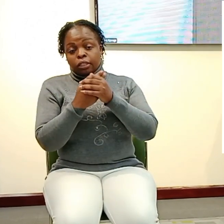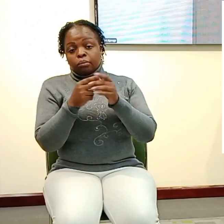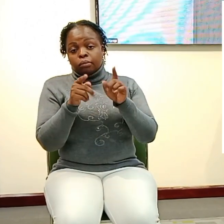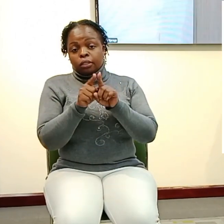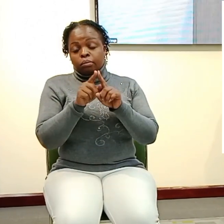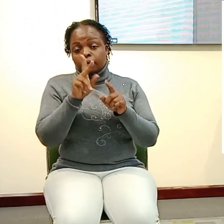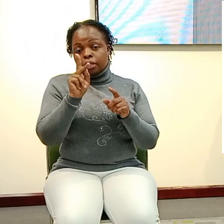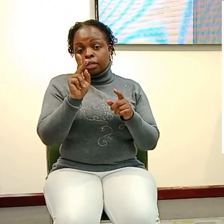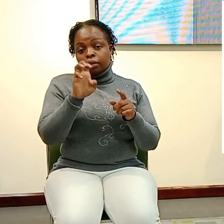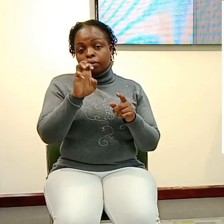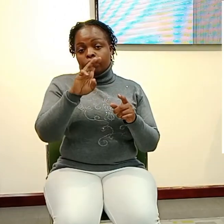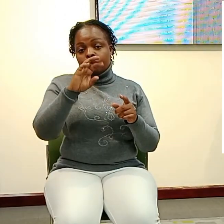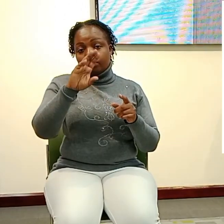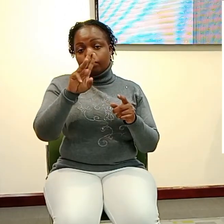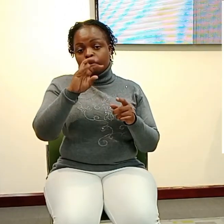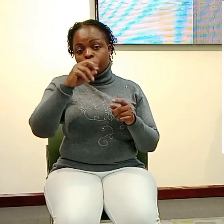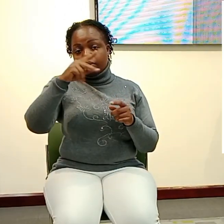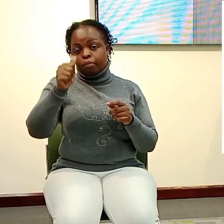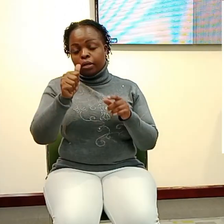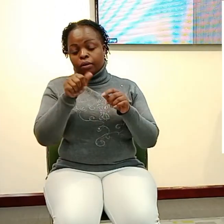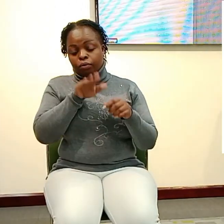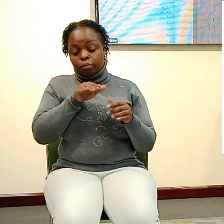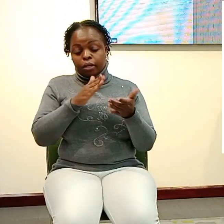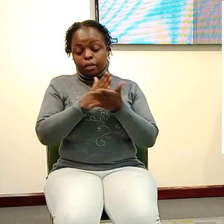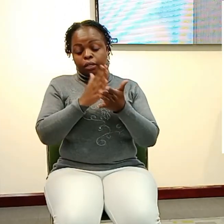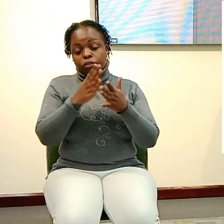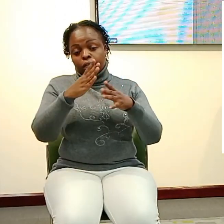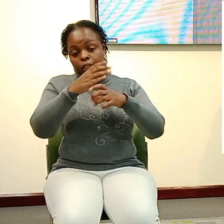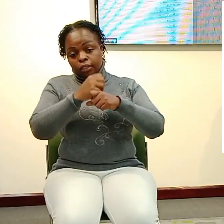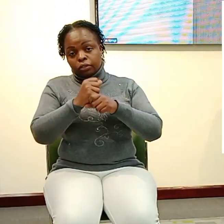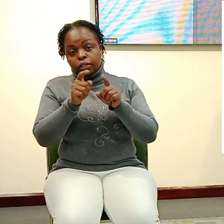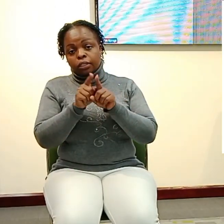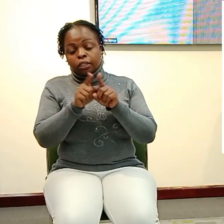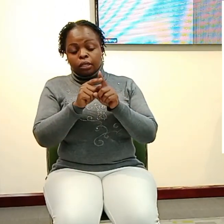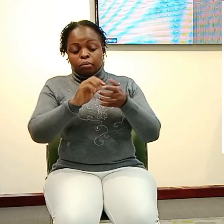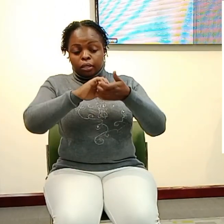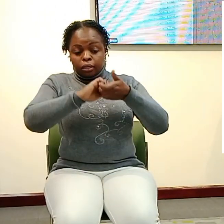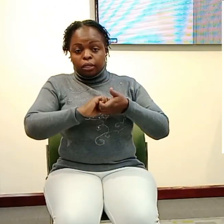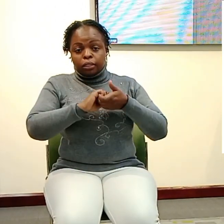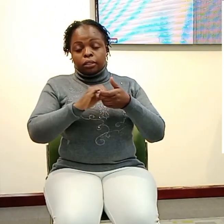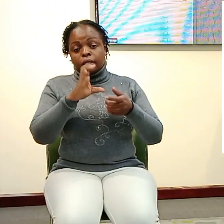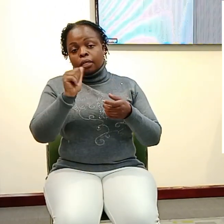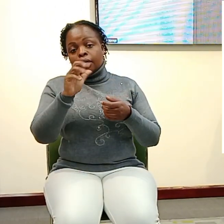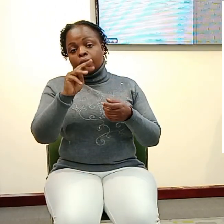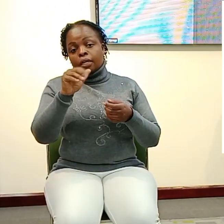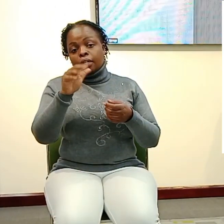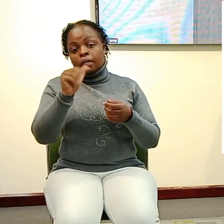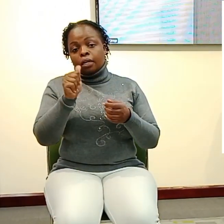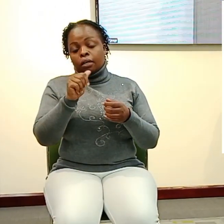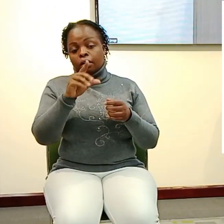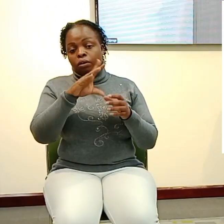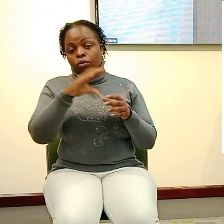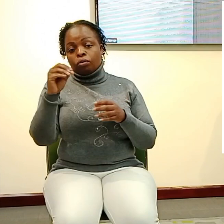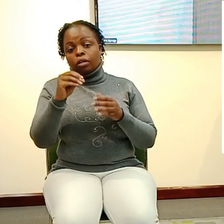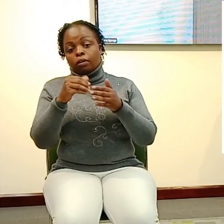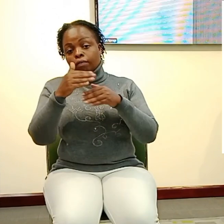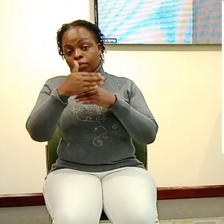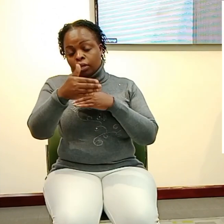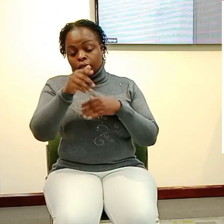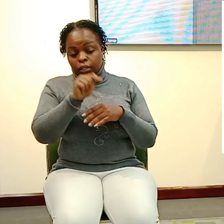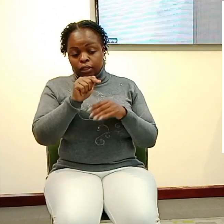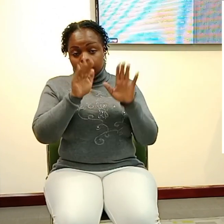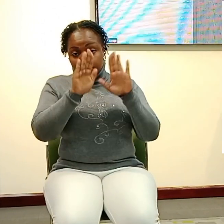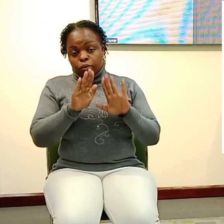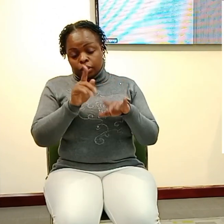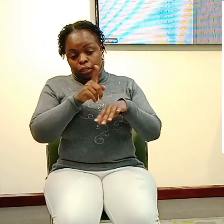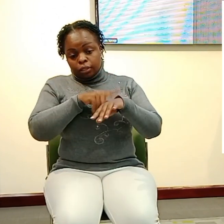rights organizations, but also informs our engagement, Canada's engagement moving forward. This is a